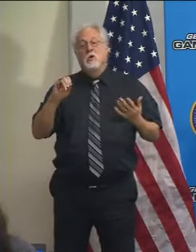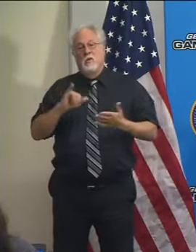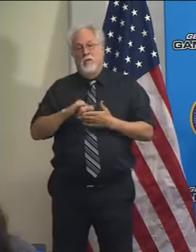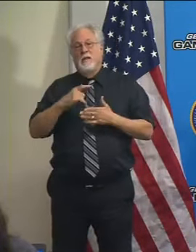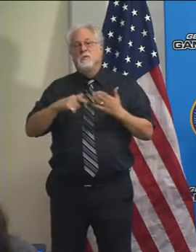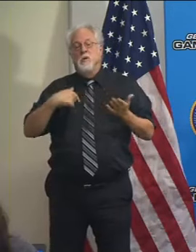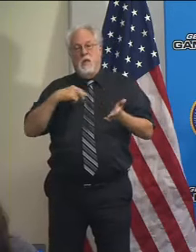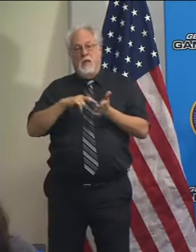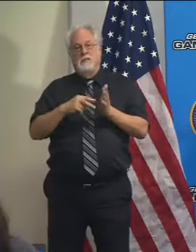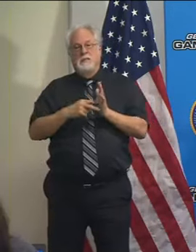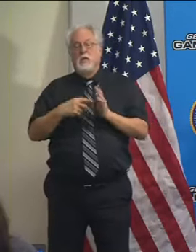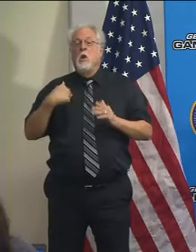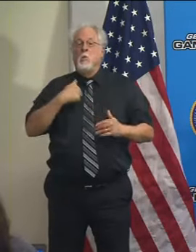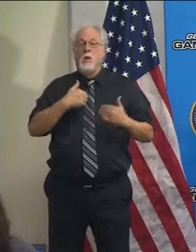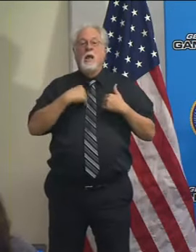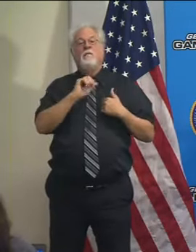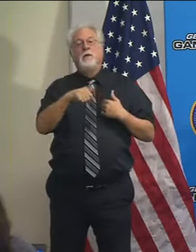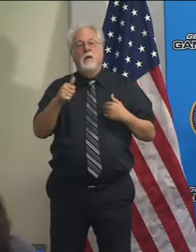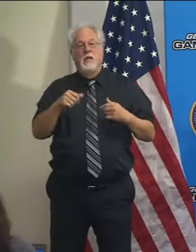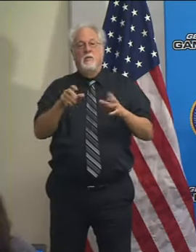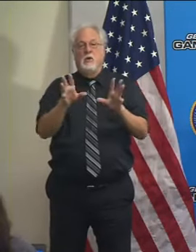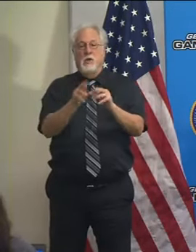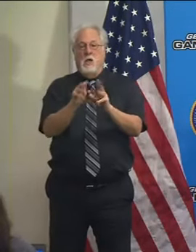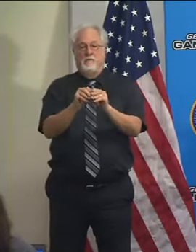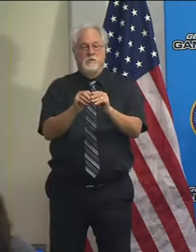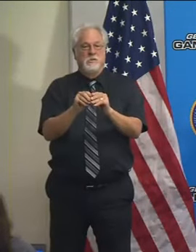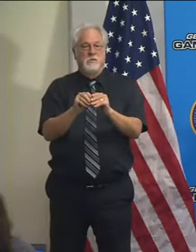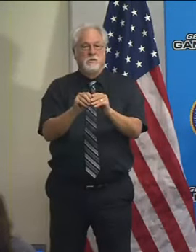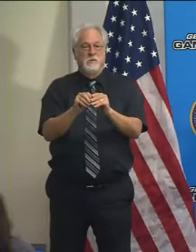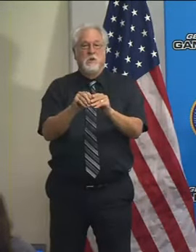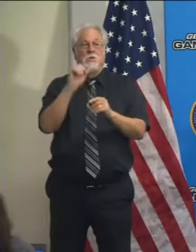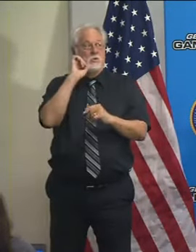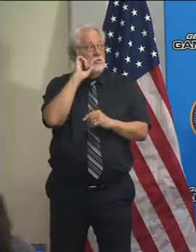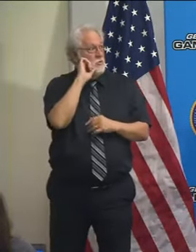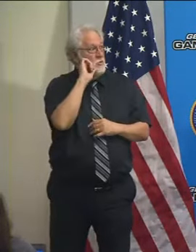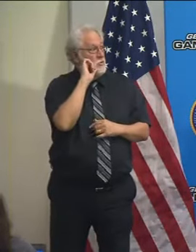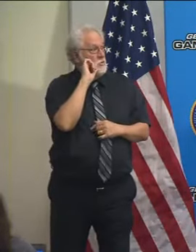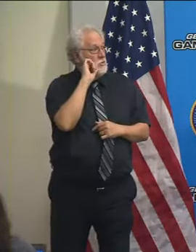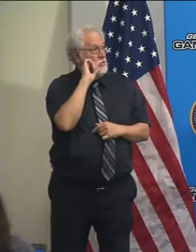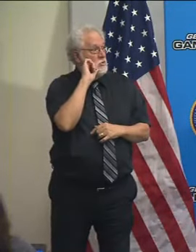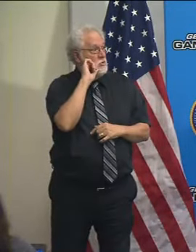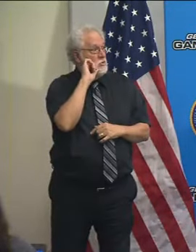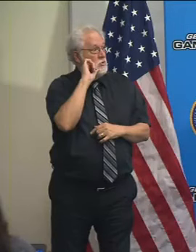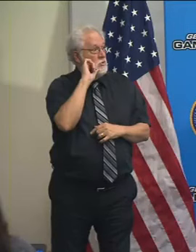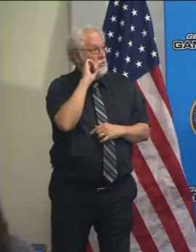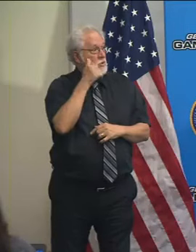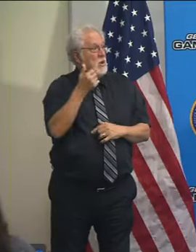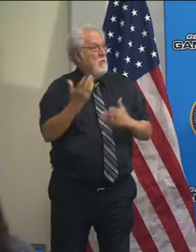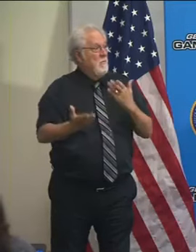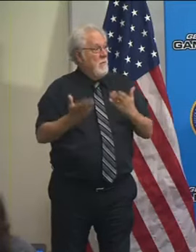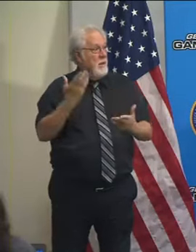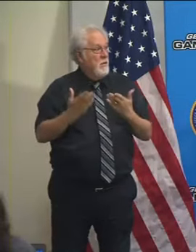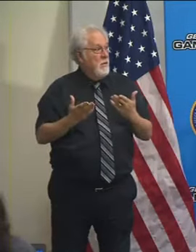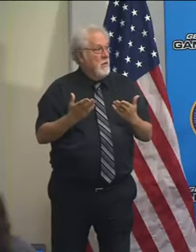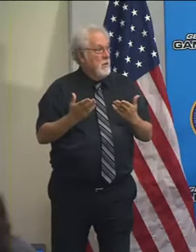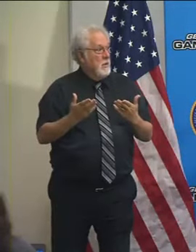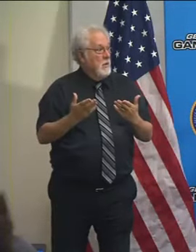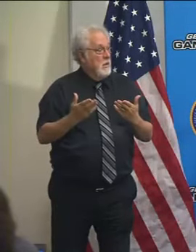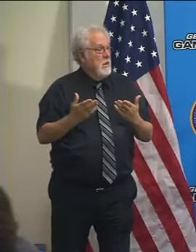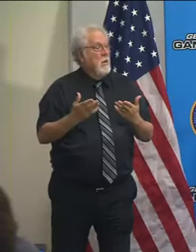what I intended. We will have another press conference tomorrow, maybe?